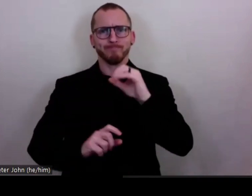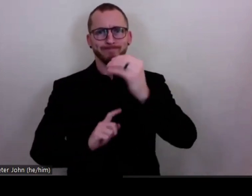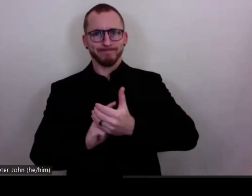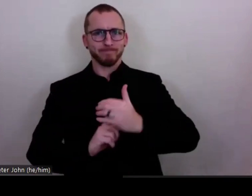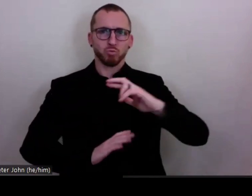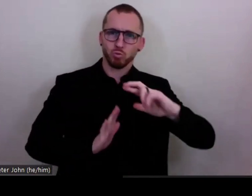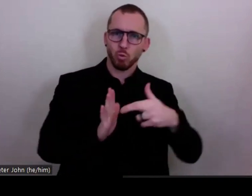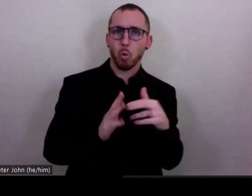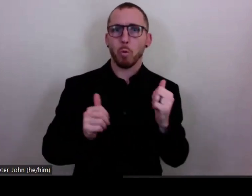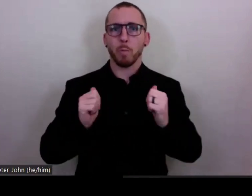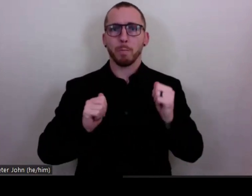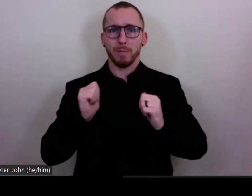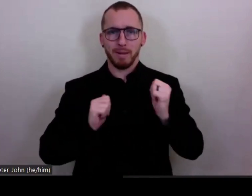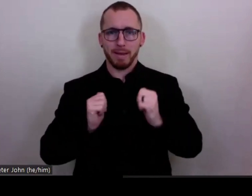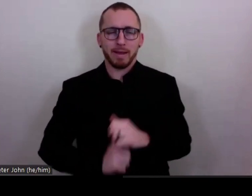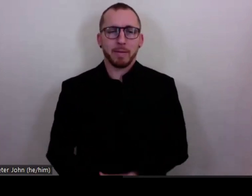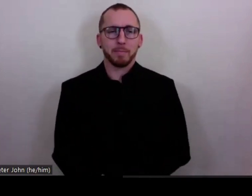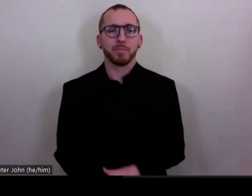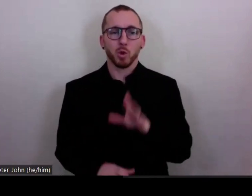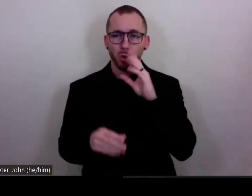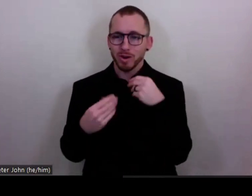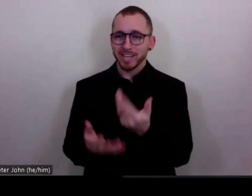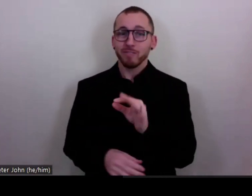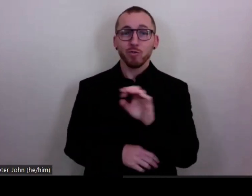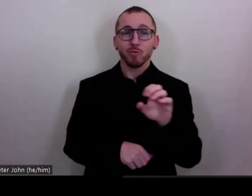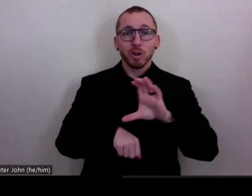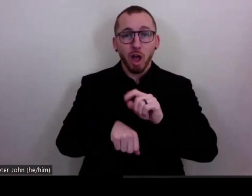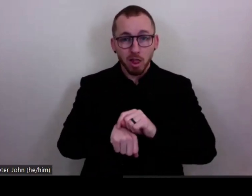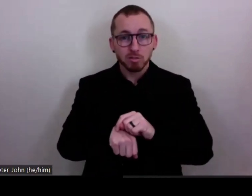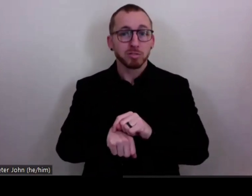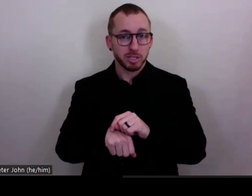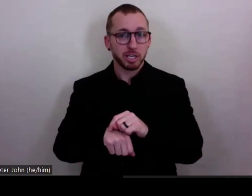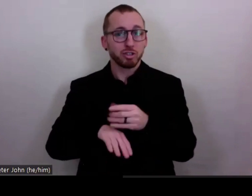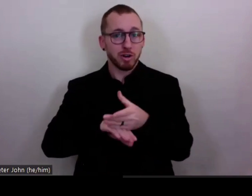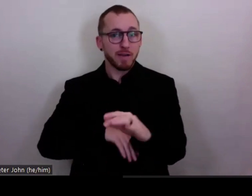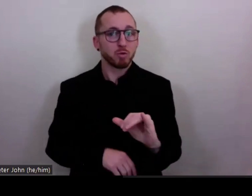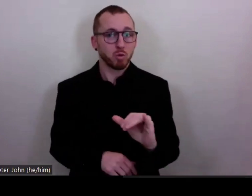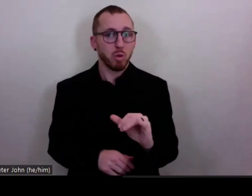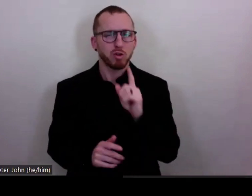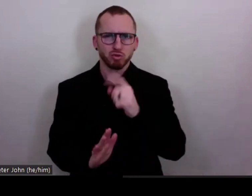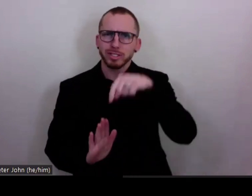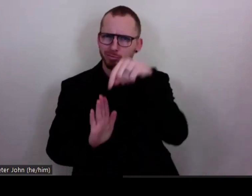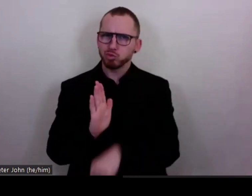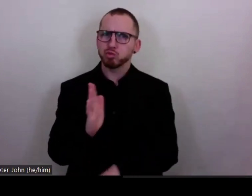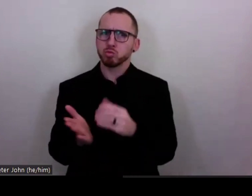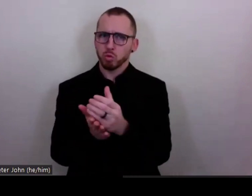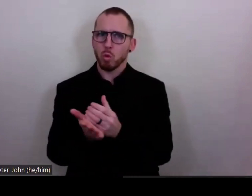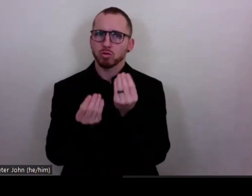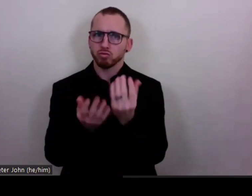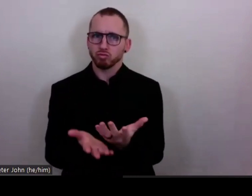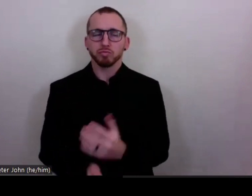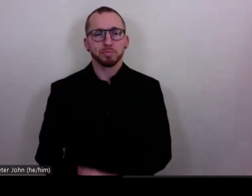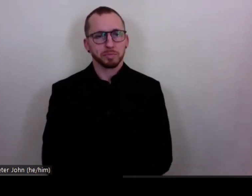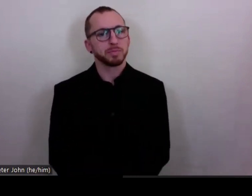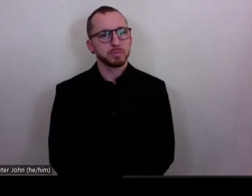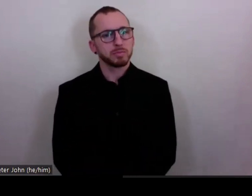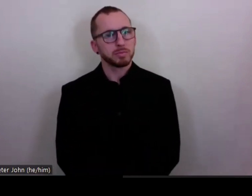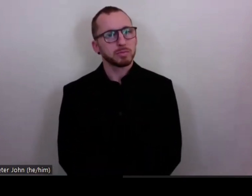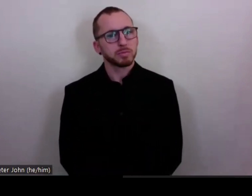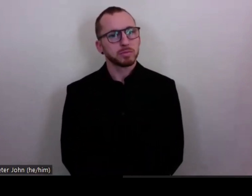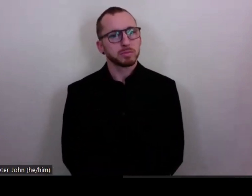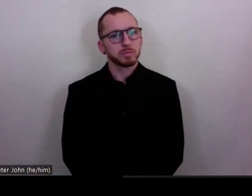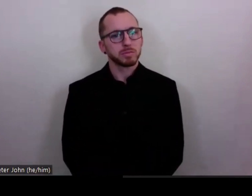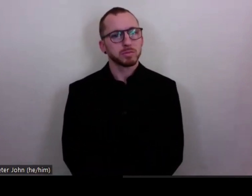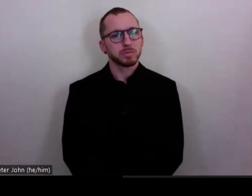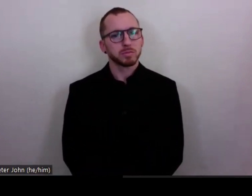You're going to be provided free consultation afterwards. Okay? The only thing I would say